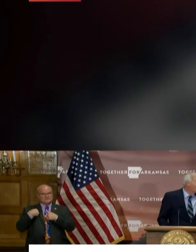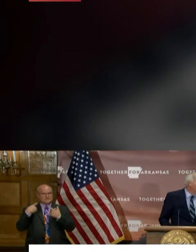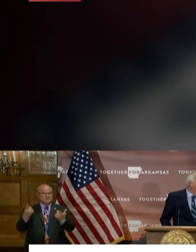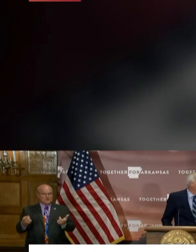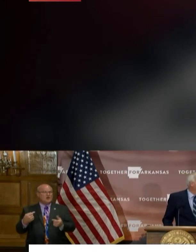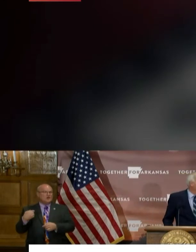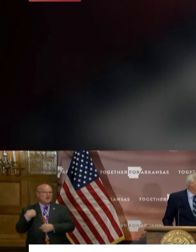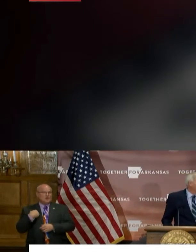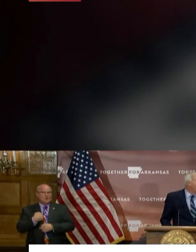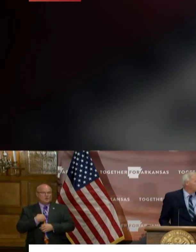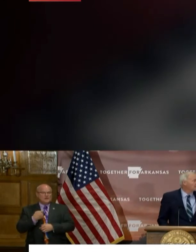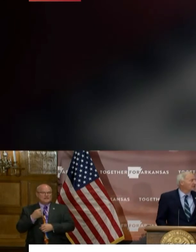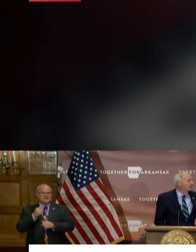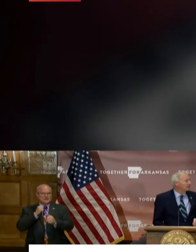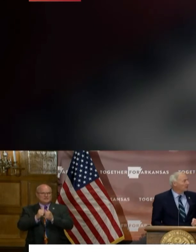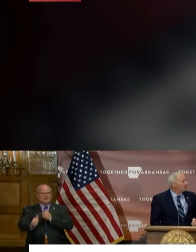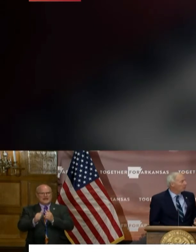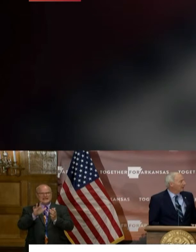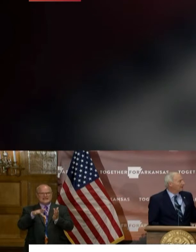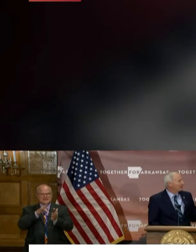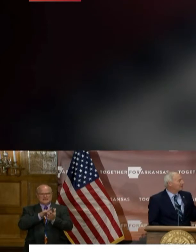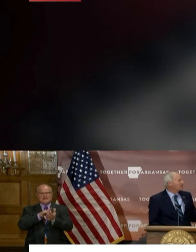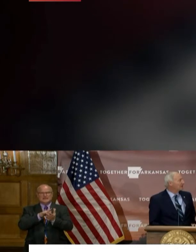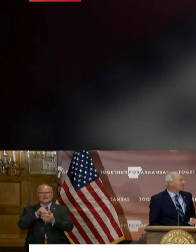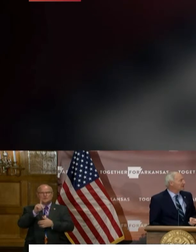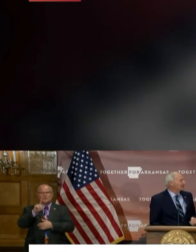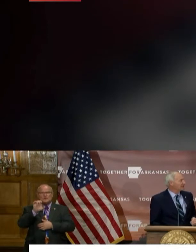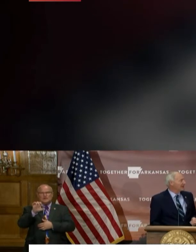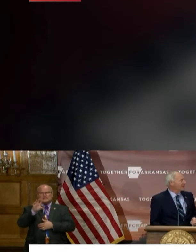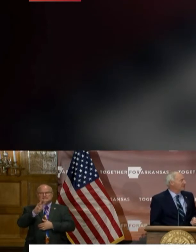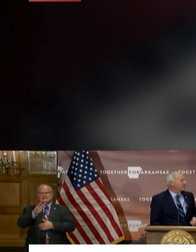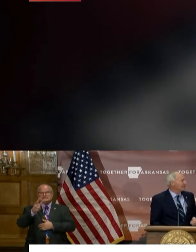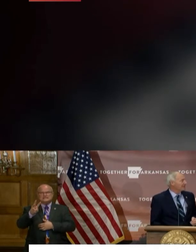and we're a little bit past the midway point,